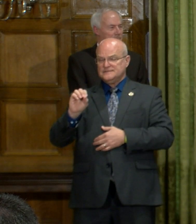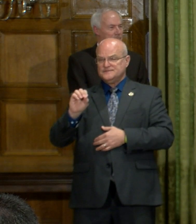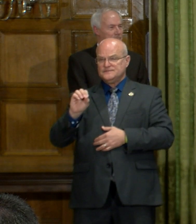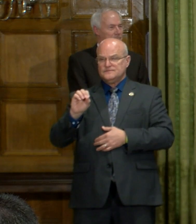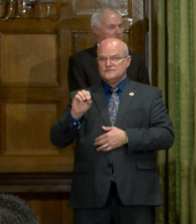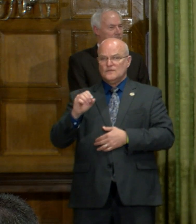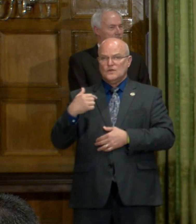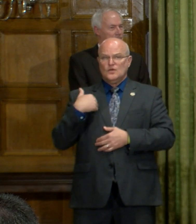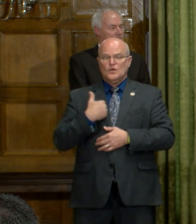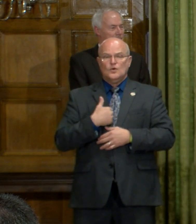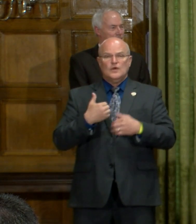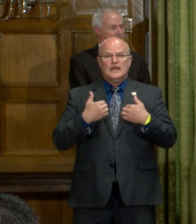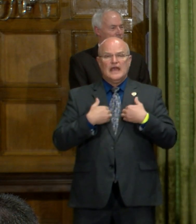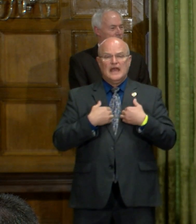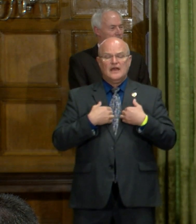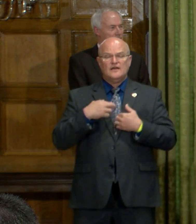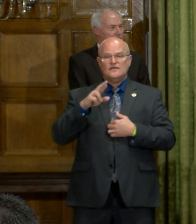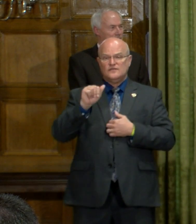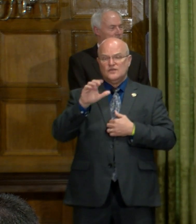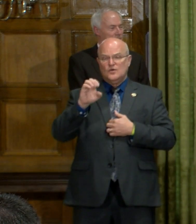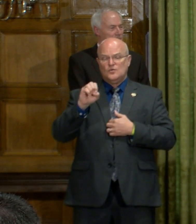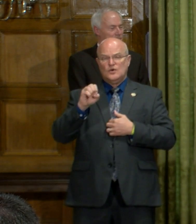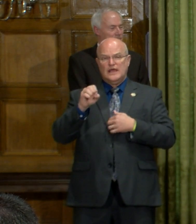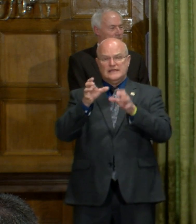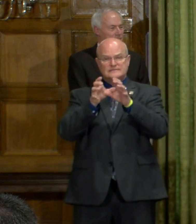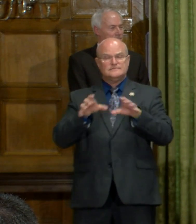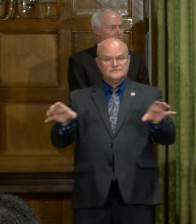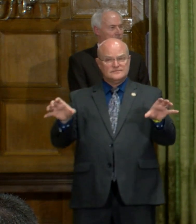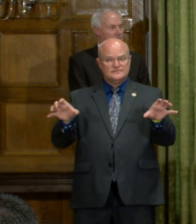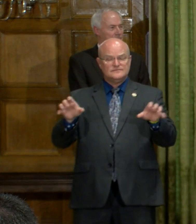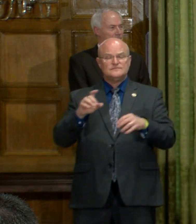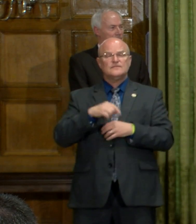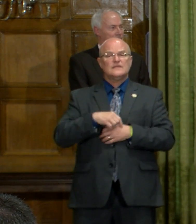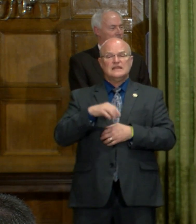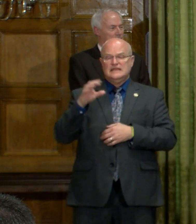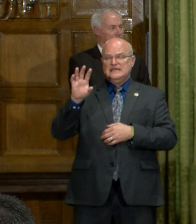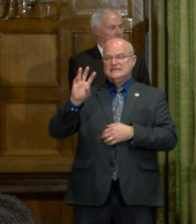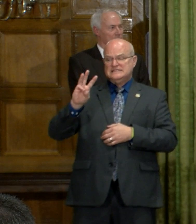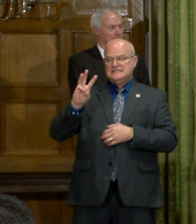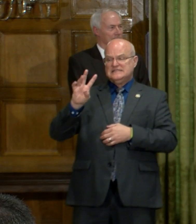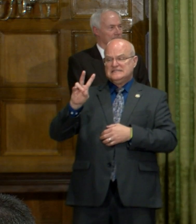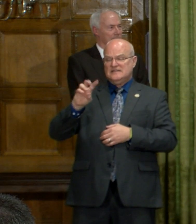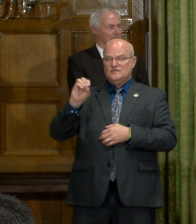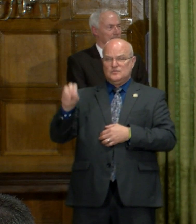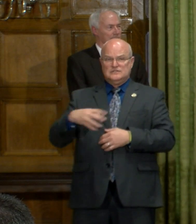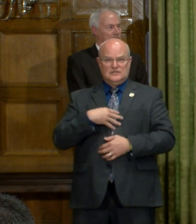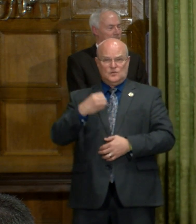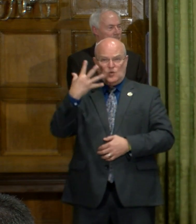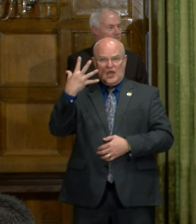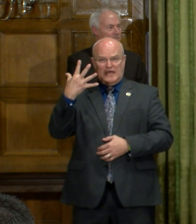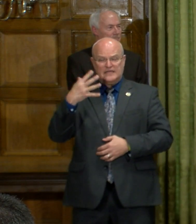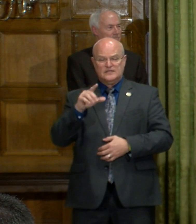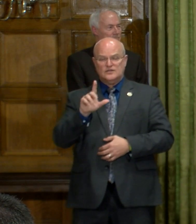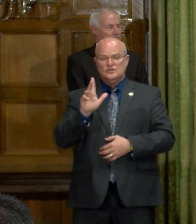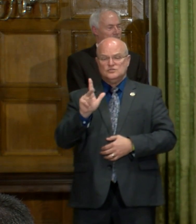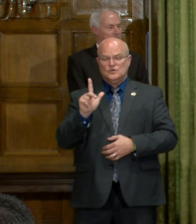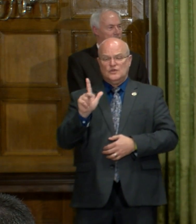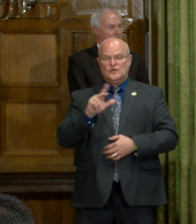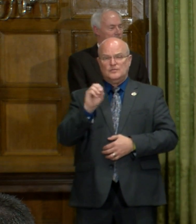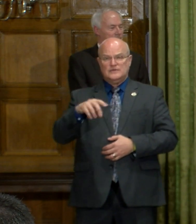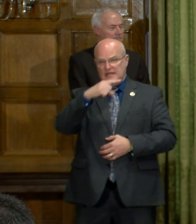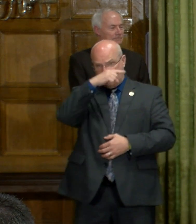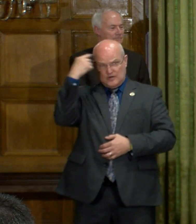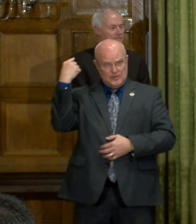the racial breakdown of those cases, 67% white,